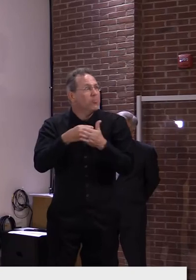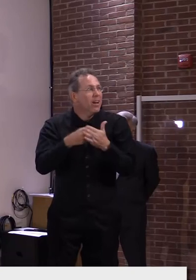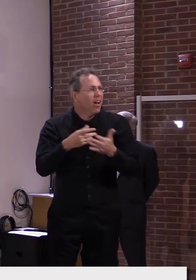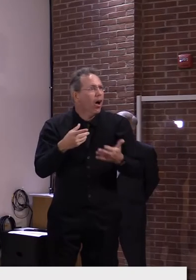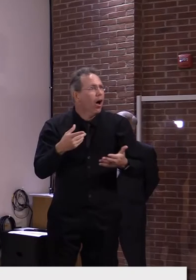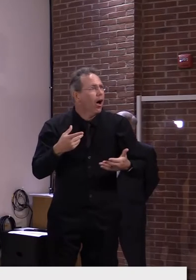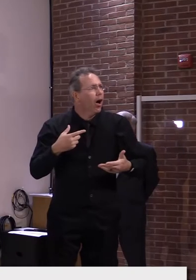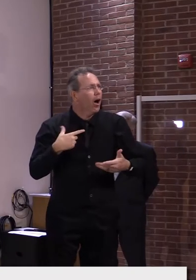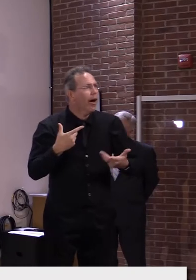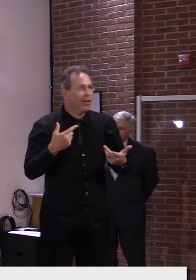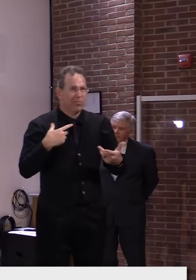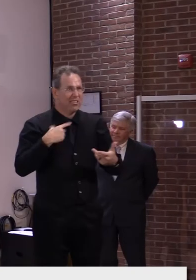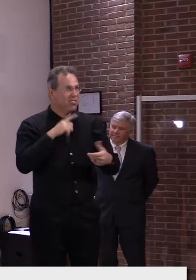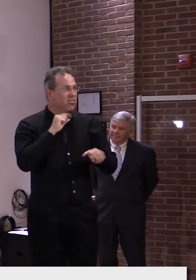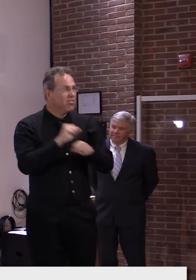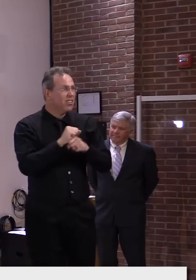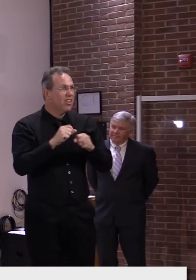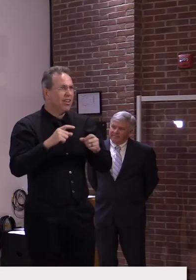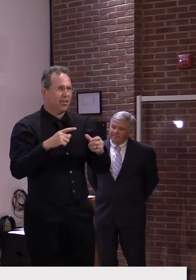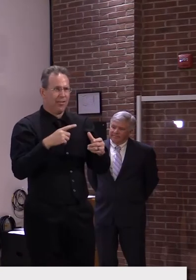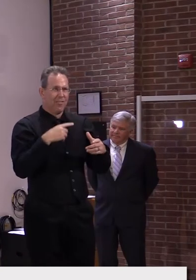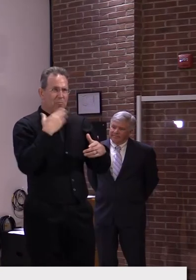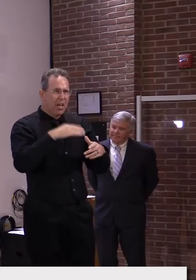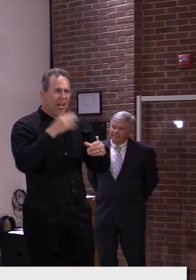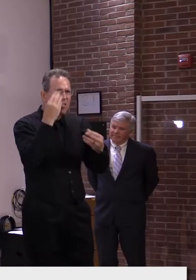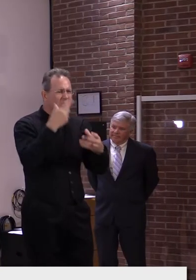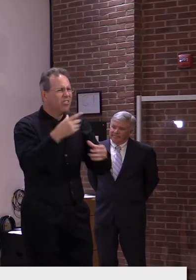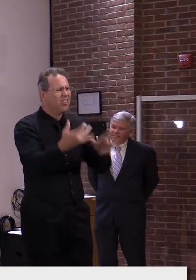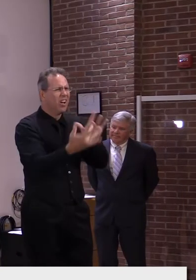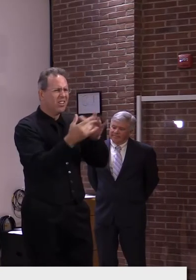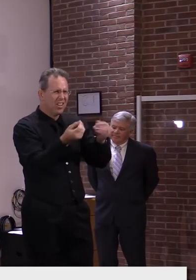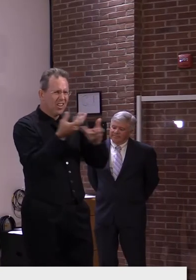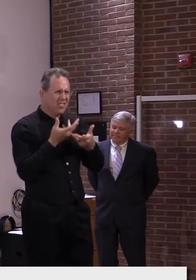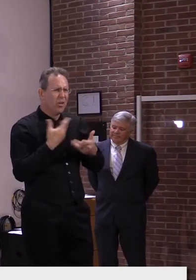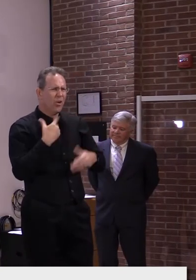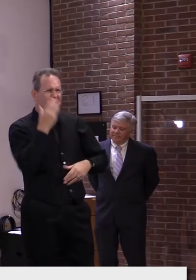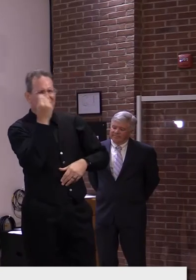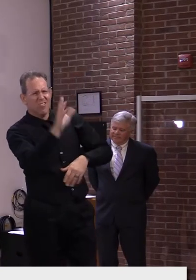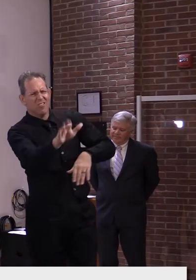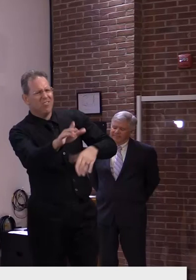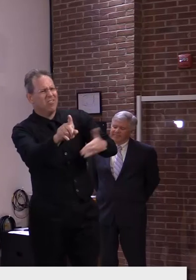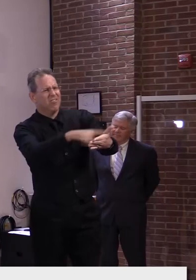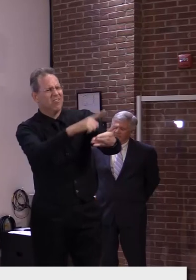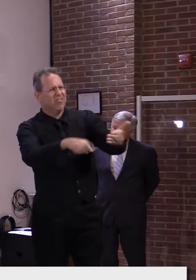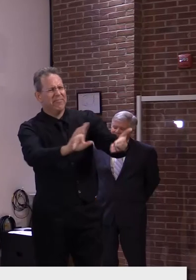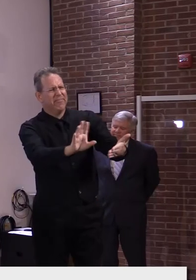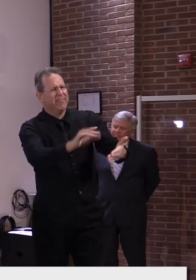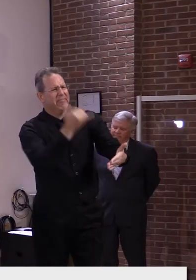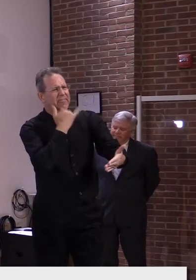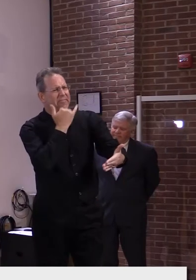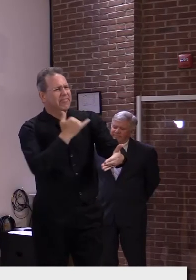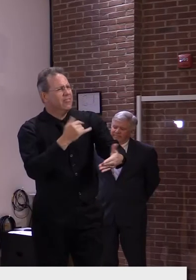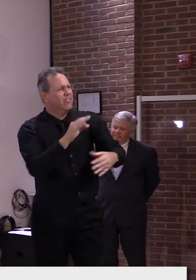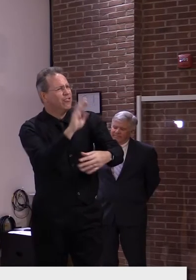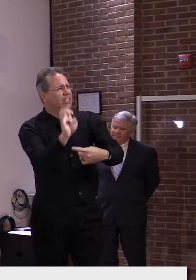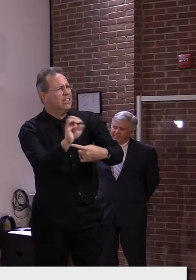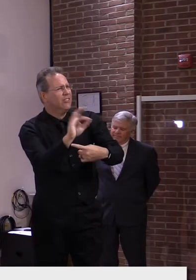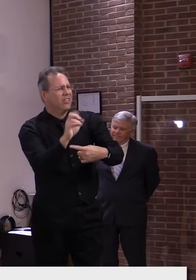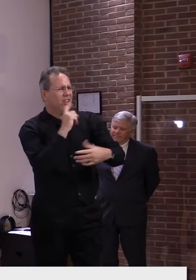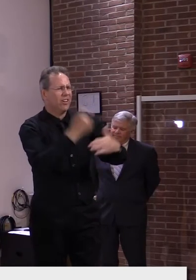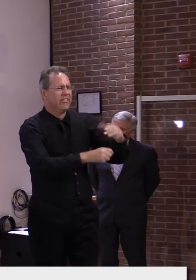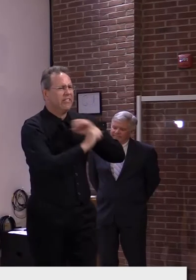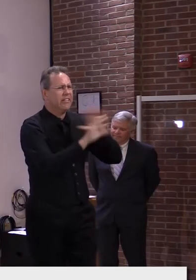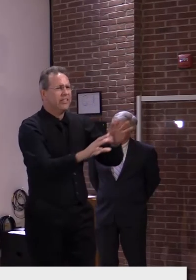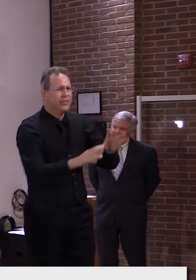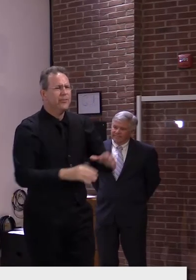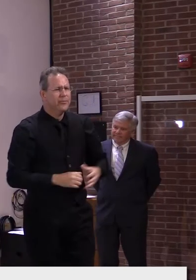experience, please have them connect with us because that is not what our belief is that has happened. And I don't think we would have got to